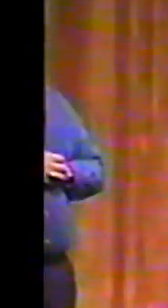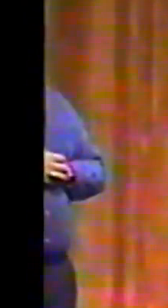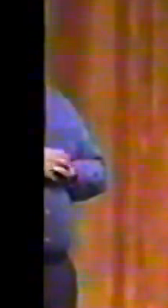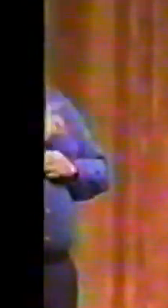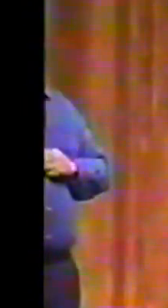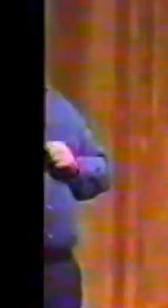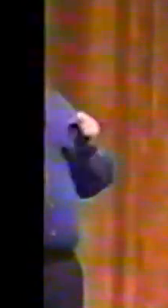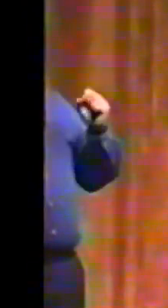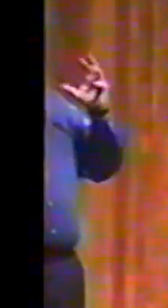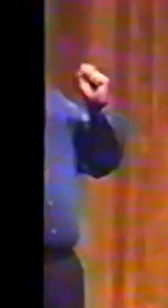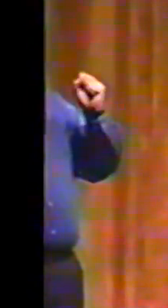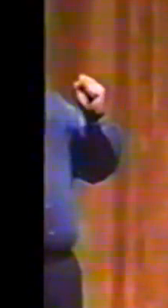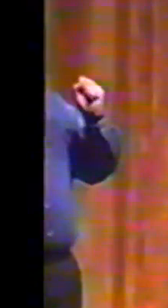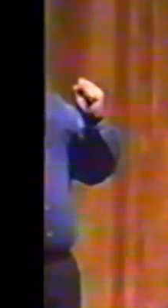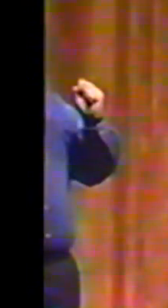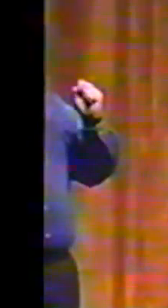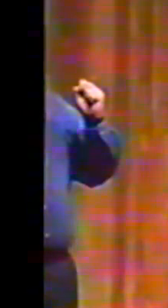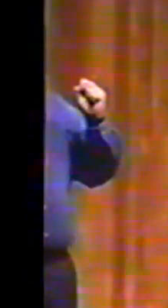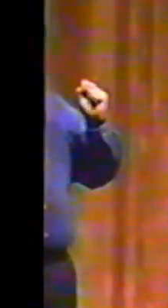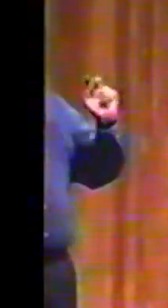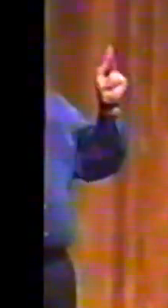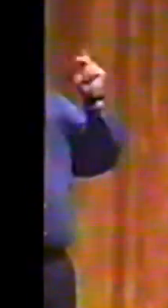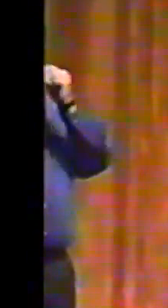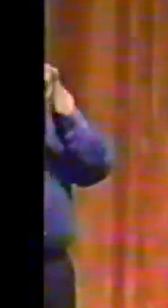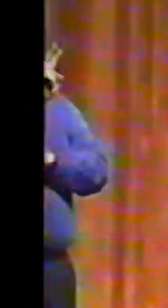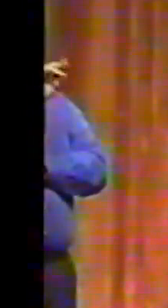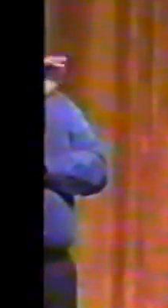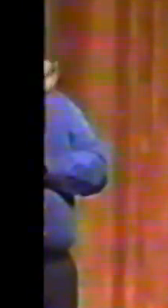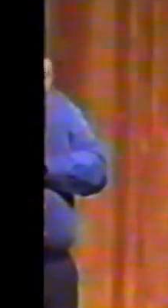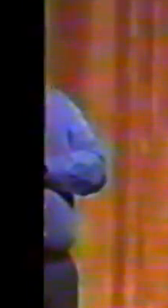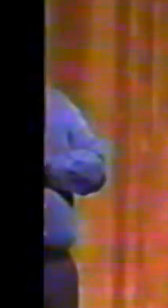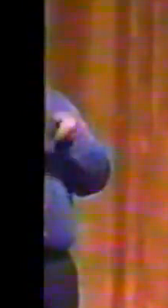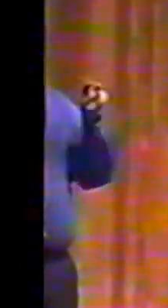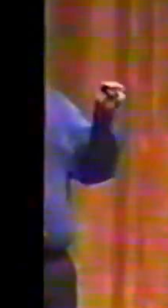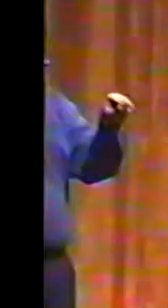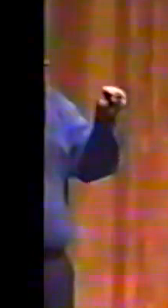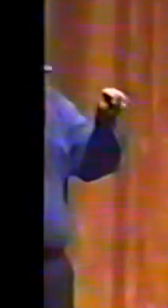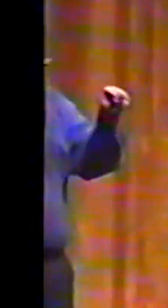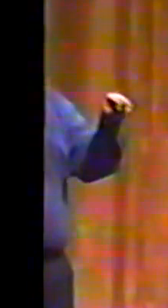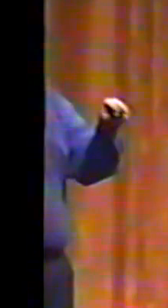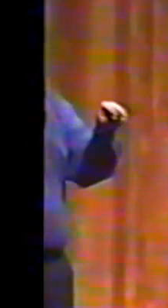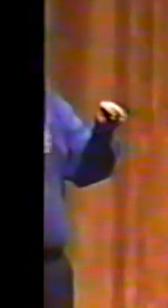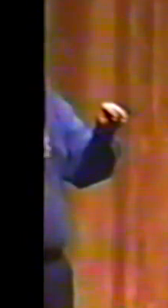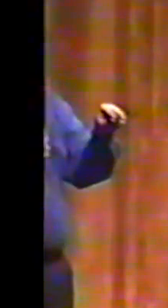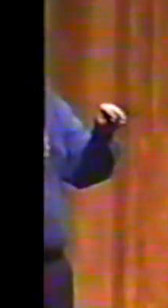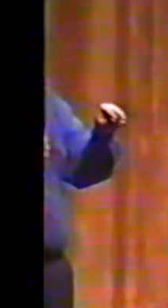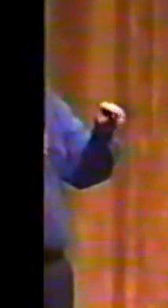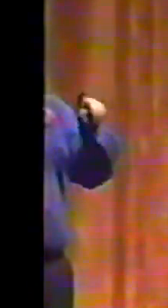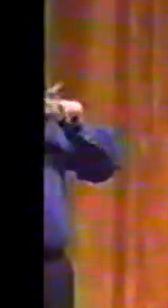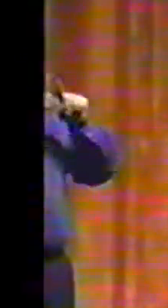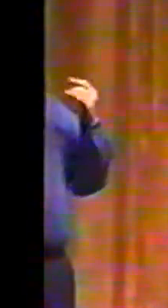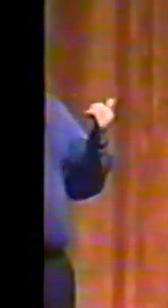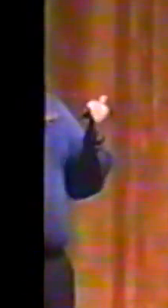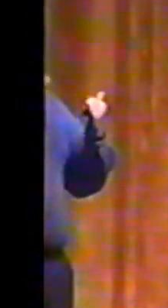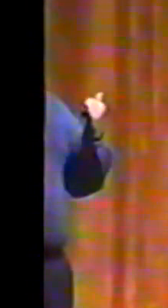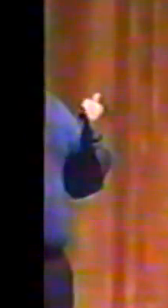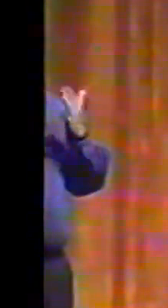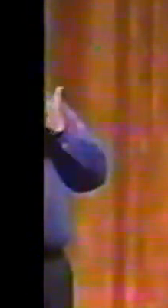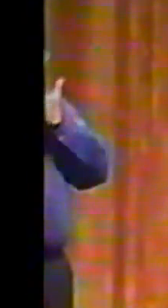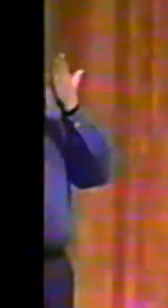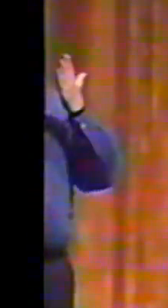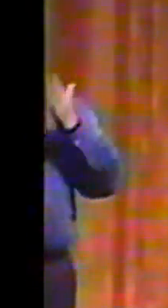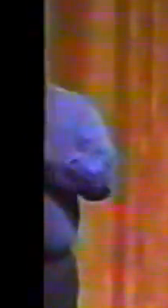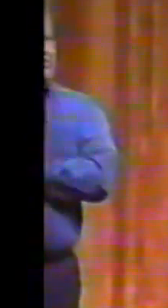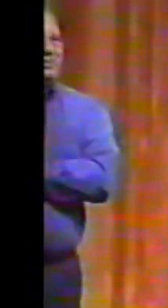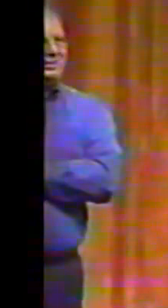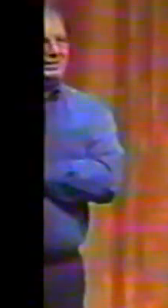that people with visas are not tracked. And yet, as we know now, some of the terrorists